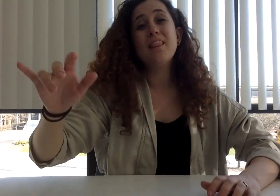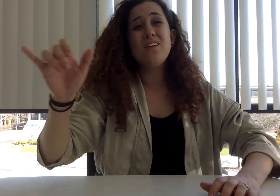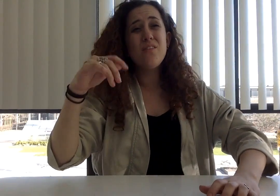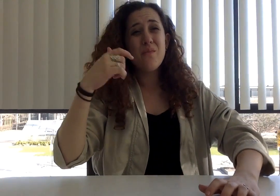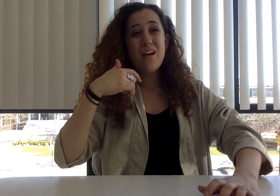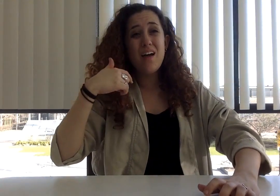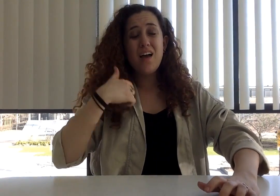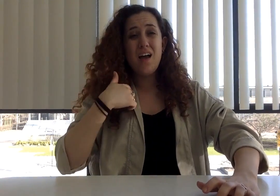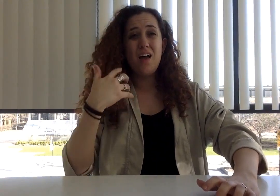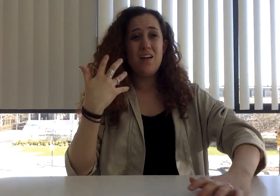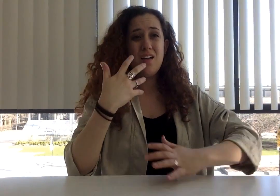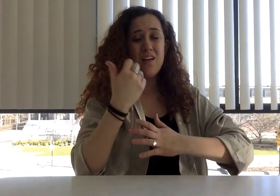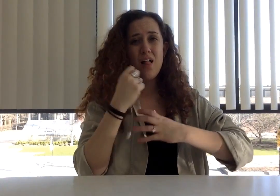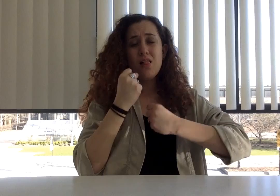test. Like